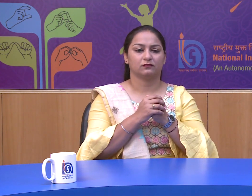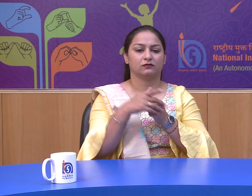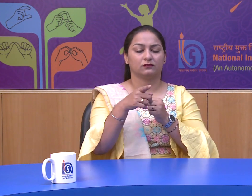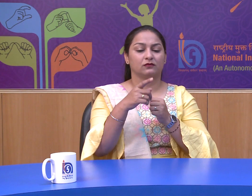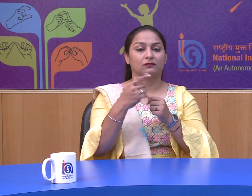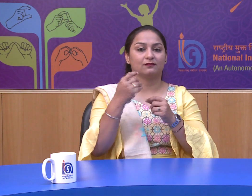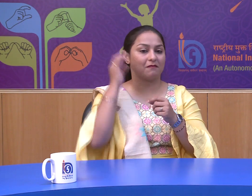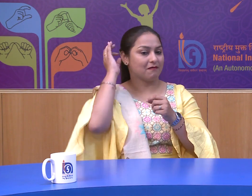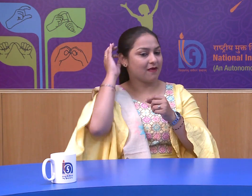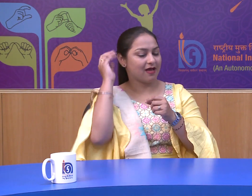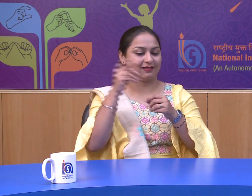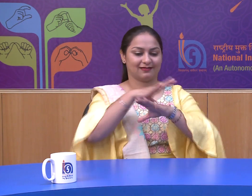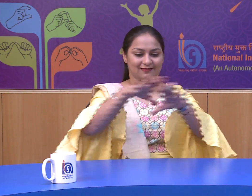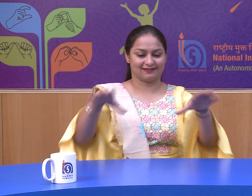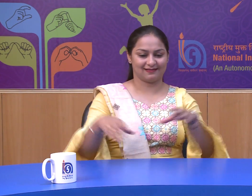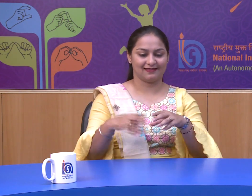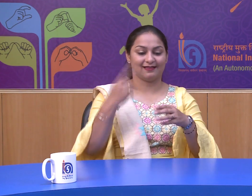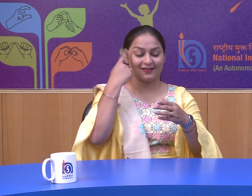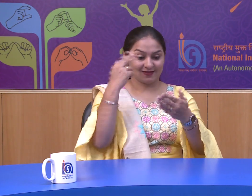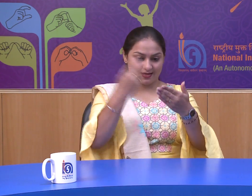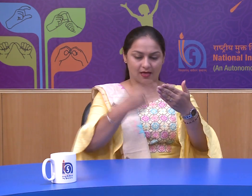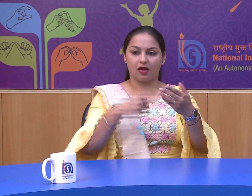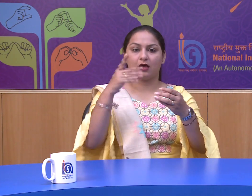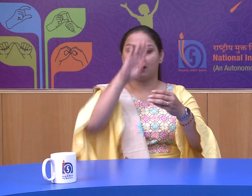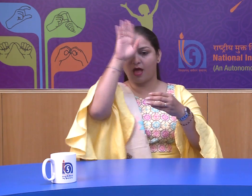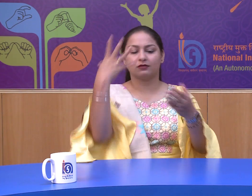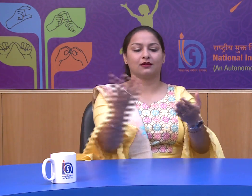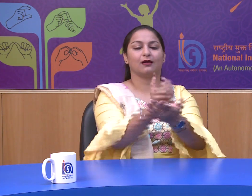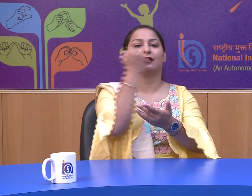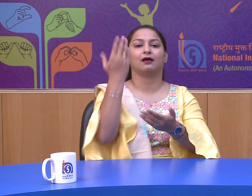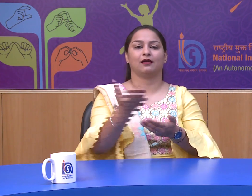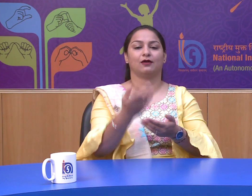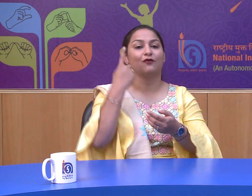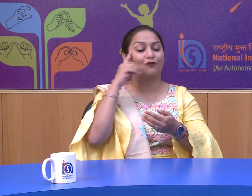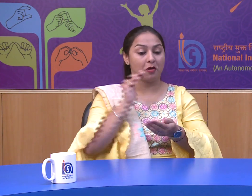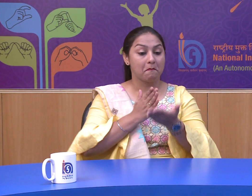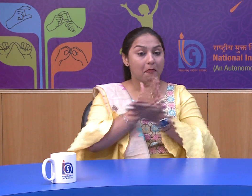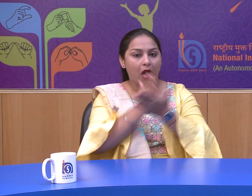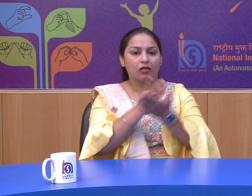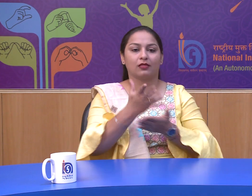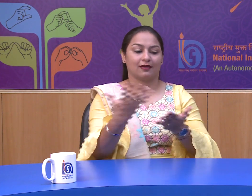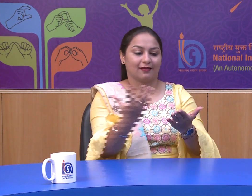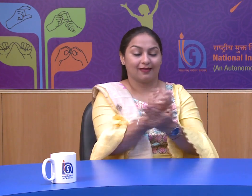bath taken by the emperor on his birthday. It was